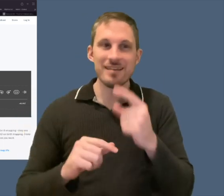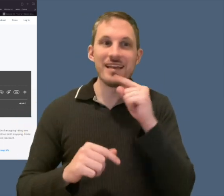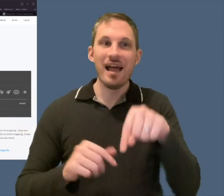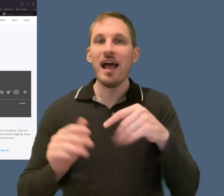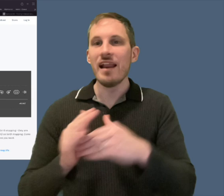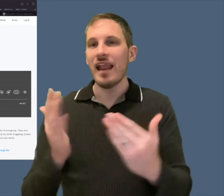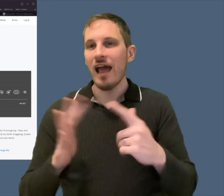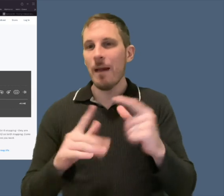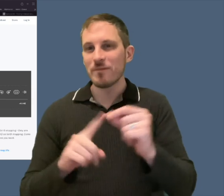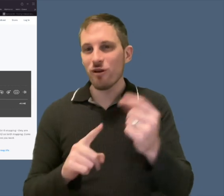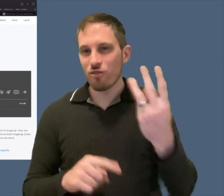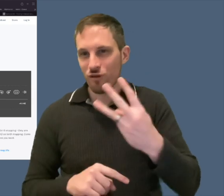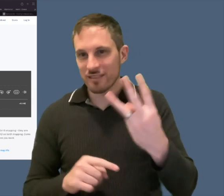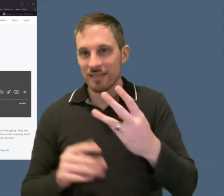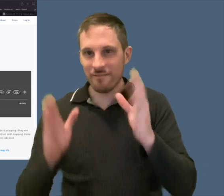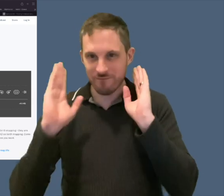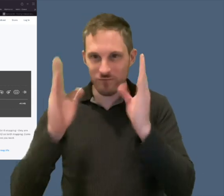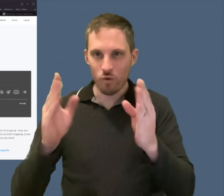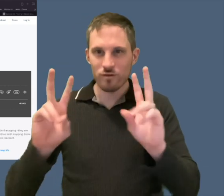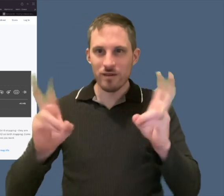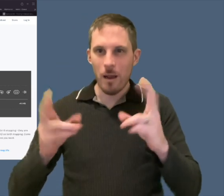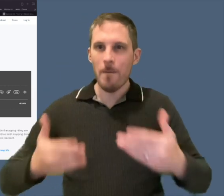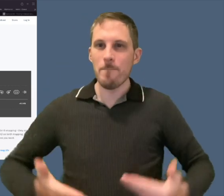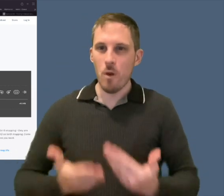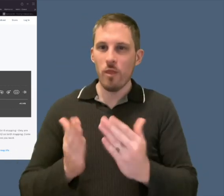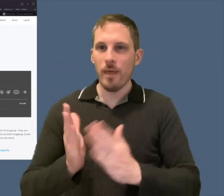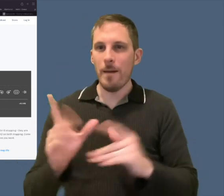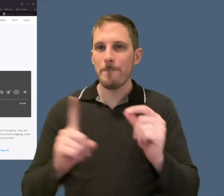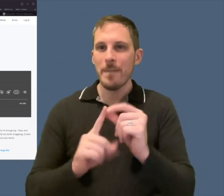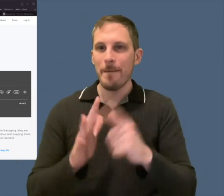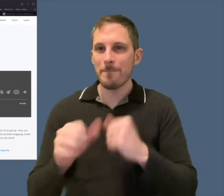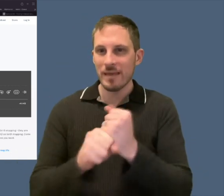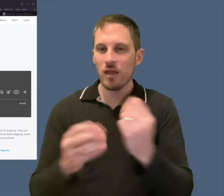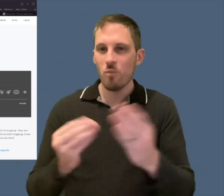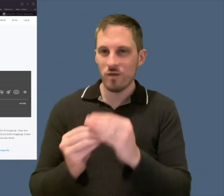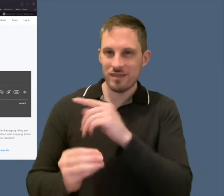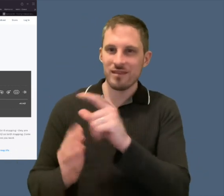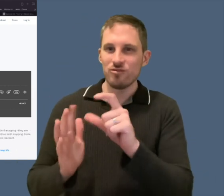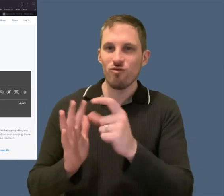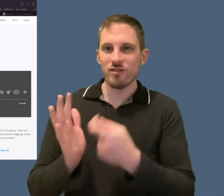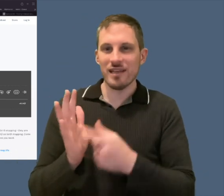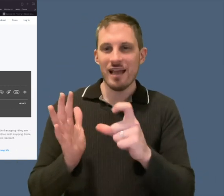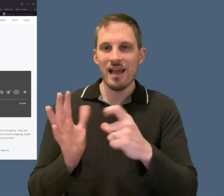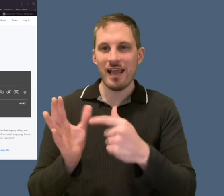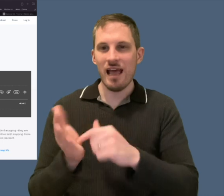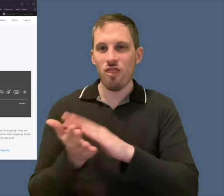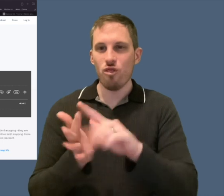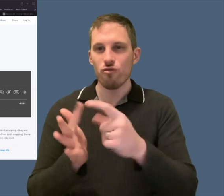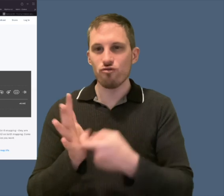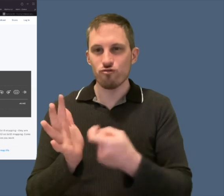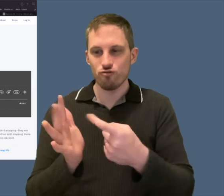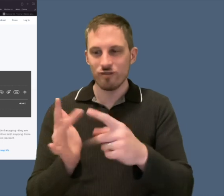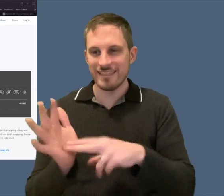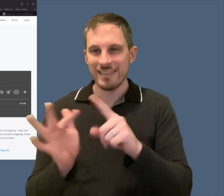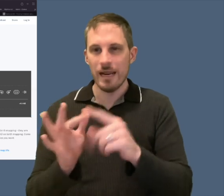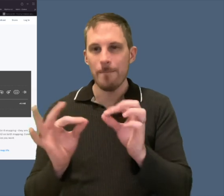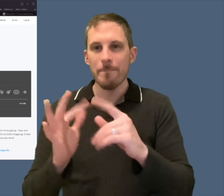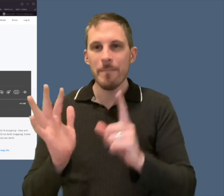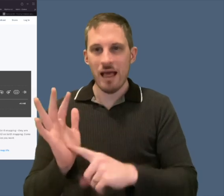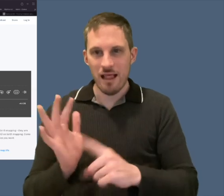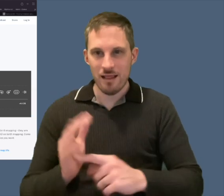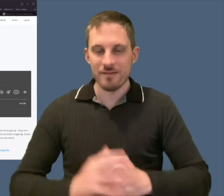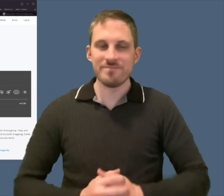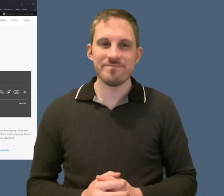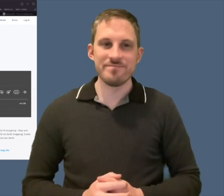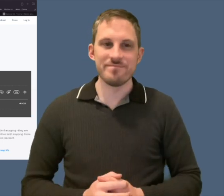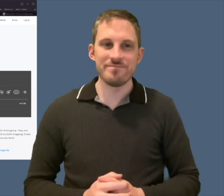Episode 13. We're doing birth mapping with Catherine Bell. I said it. Okay, go. Is there anything, look, Mel, I just want to honour you. Is